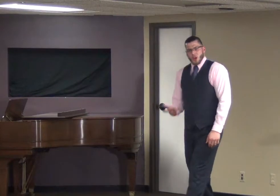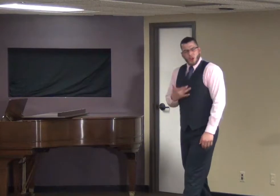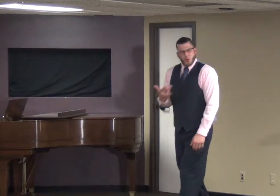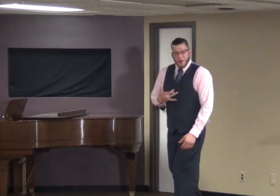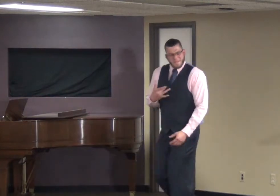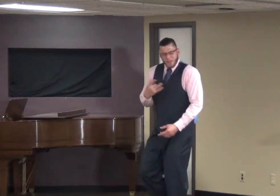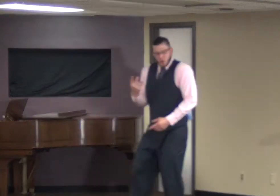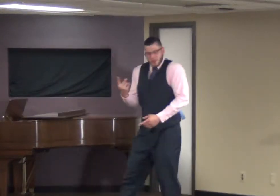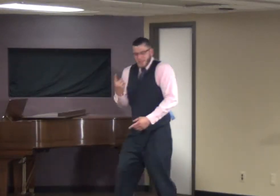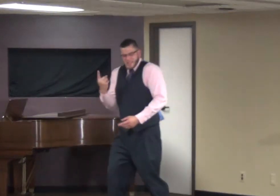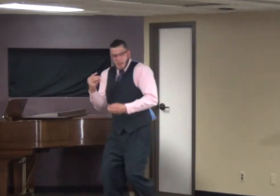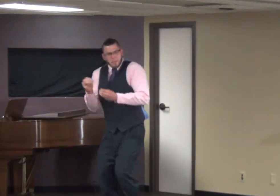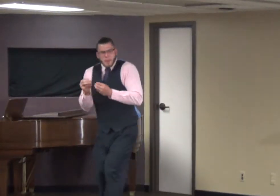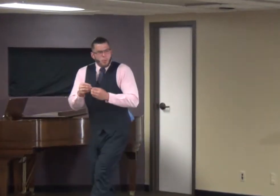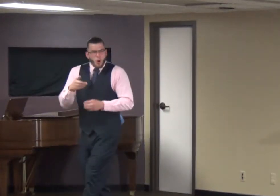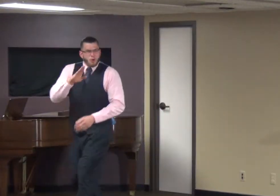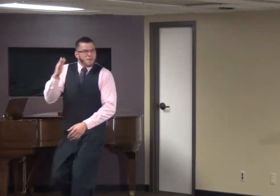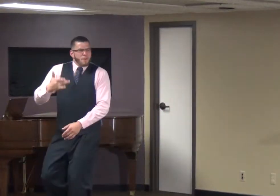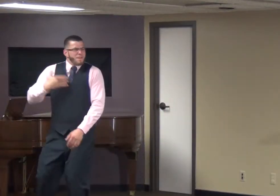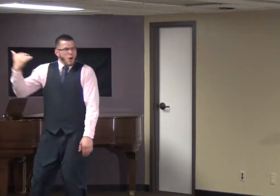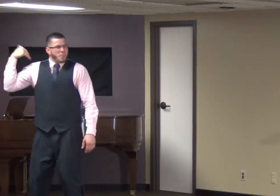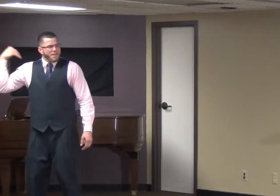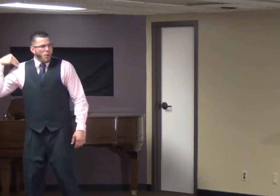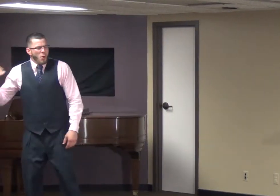You want to feel something more you've never felt before?